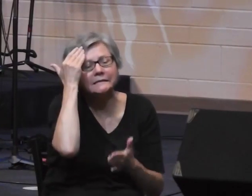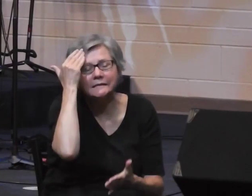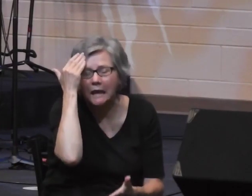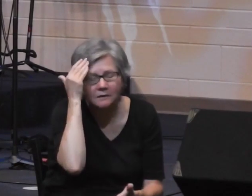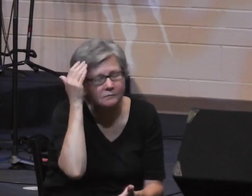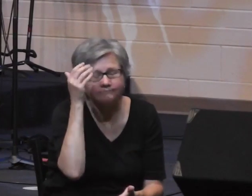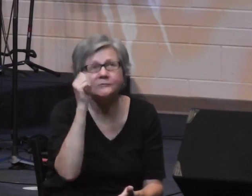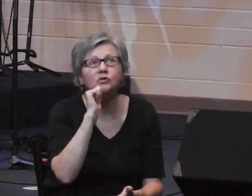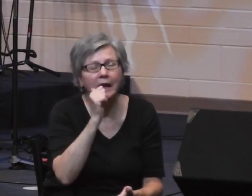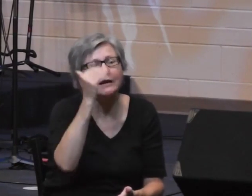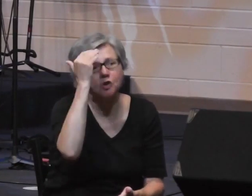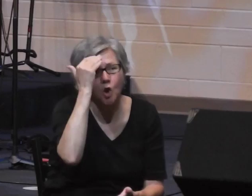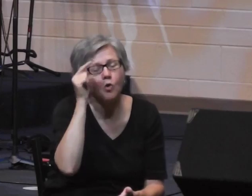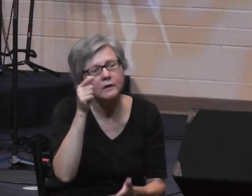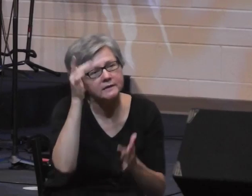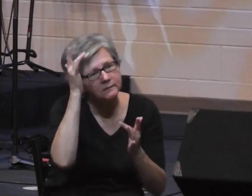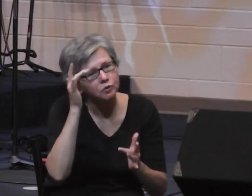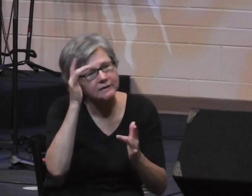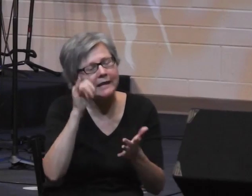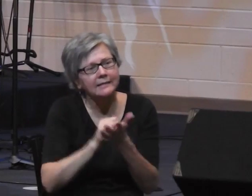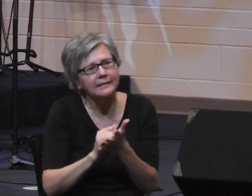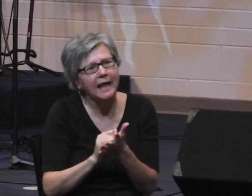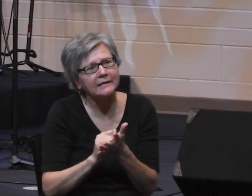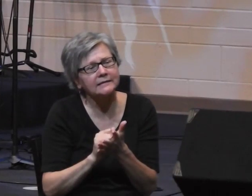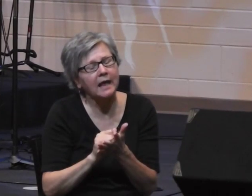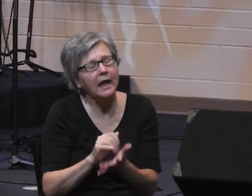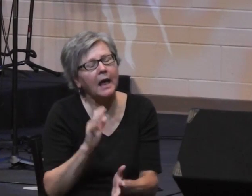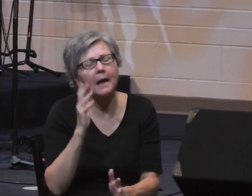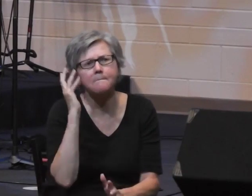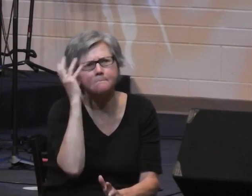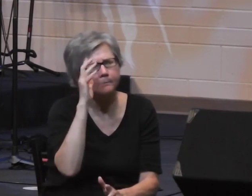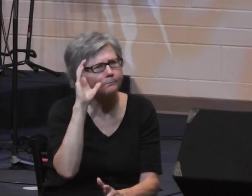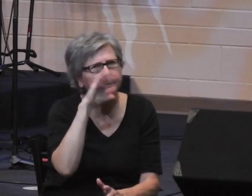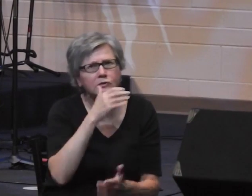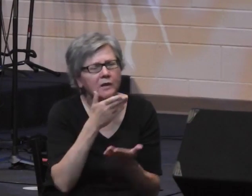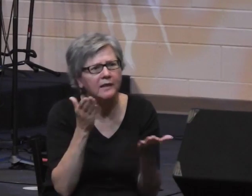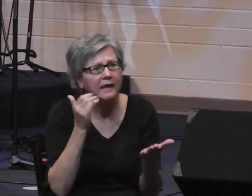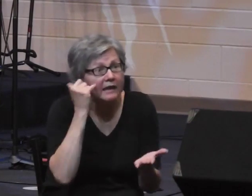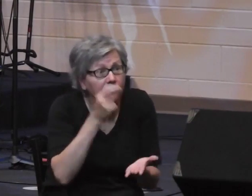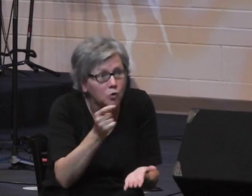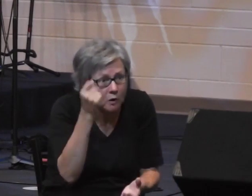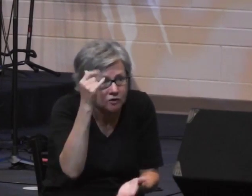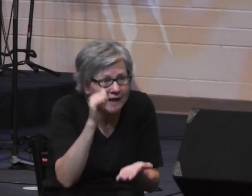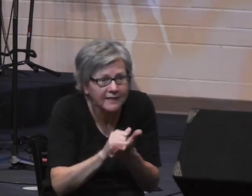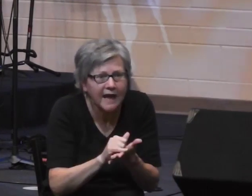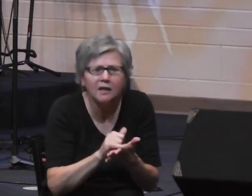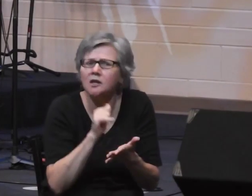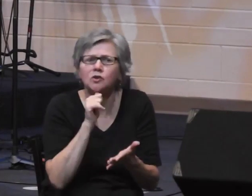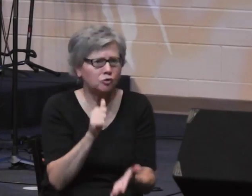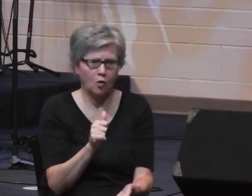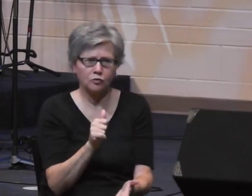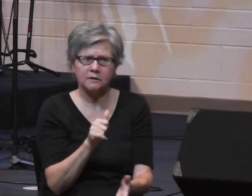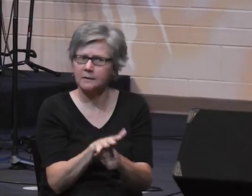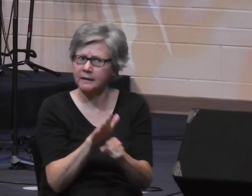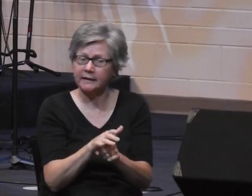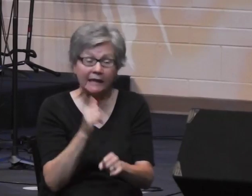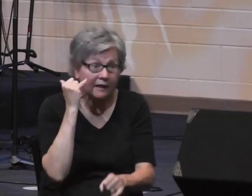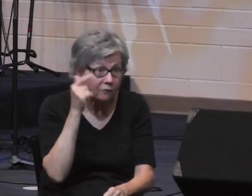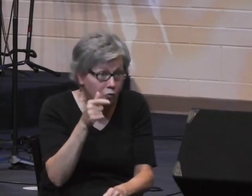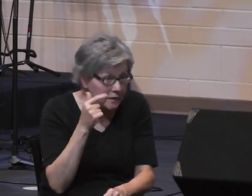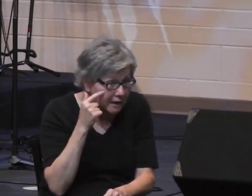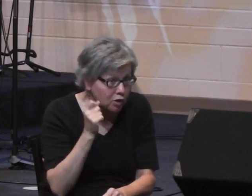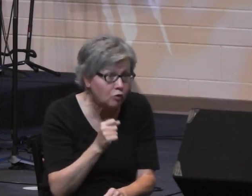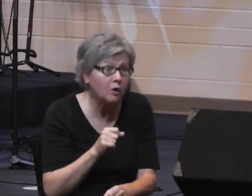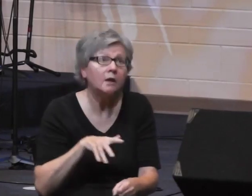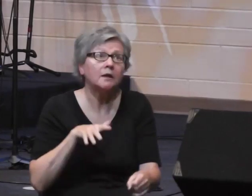it's so good that Paul has to land on, it's a mystery. If you think you understand it, you haven't fully understood it. If you think you fully grasp